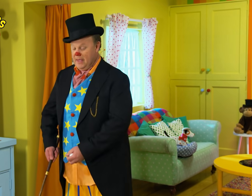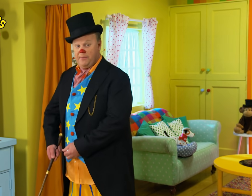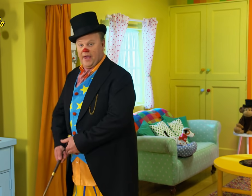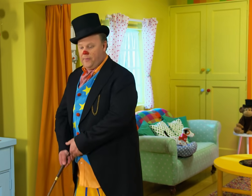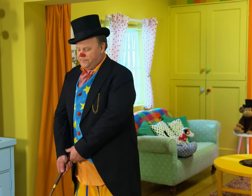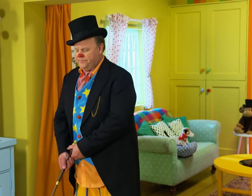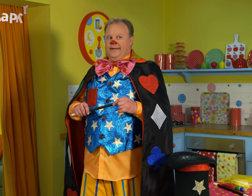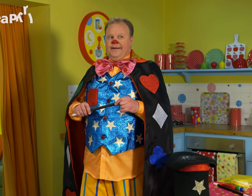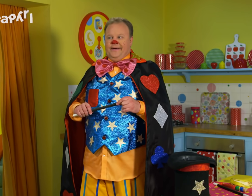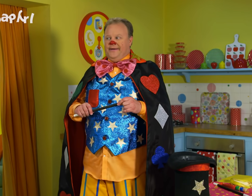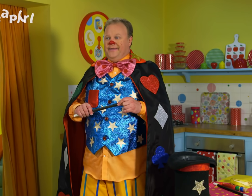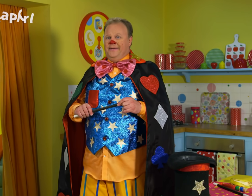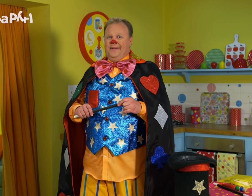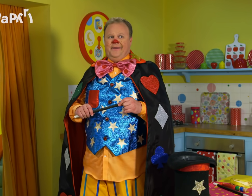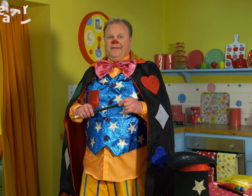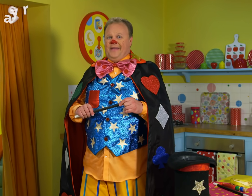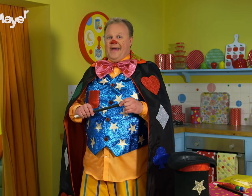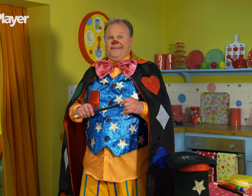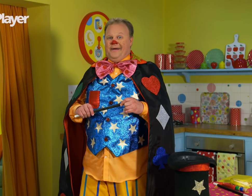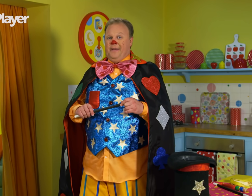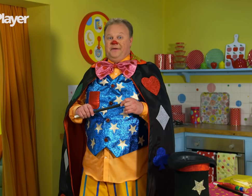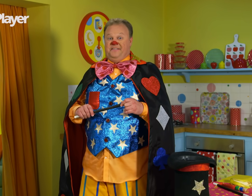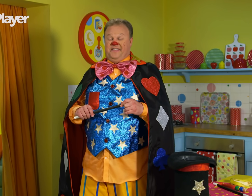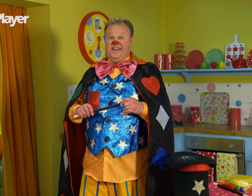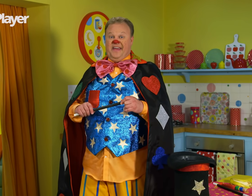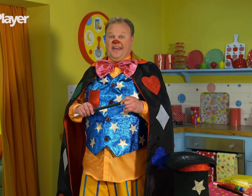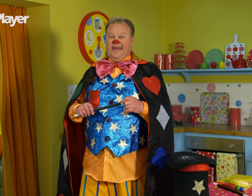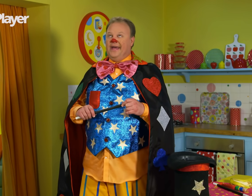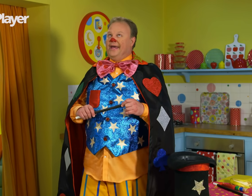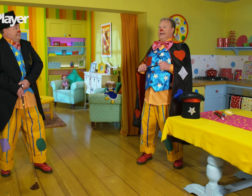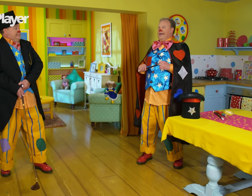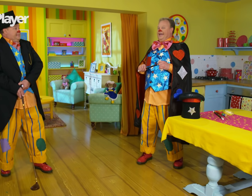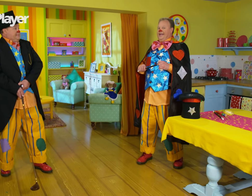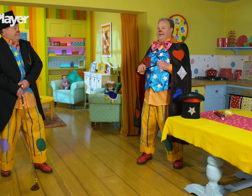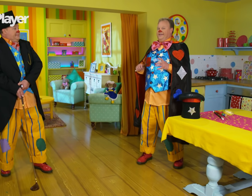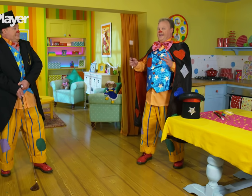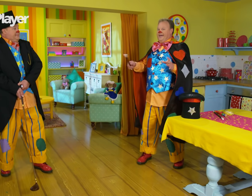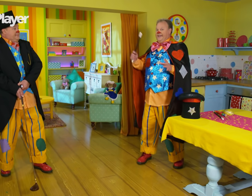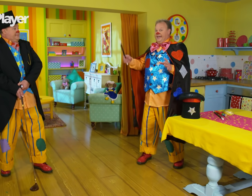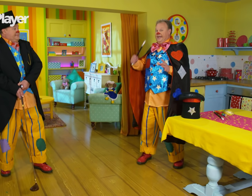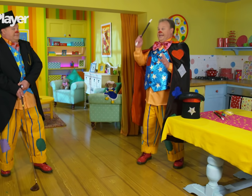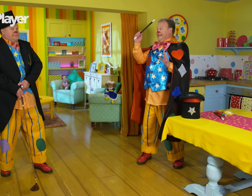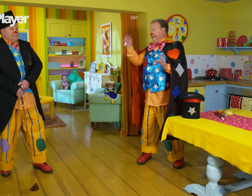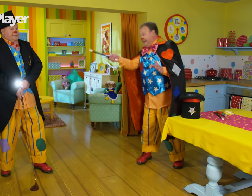Here we go. Oh, not that type of tea. I don't know.